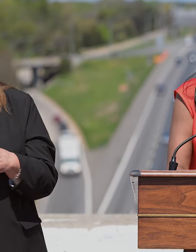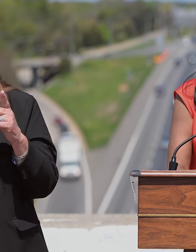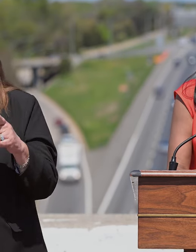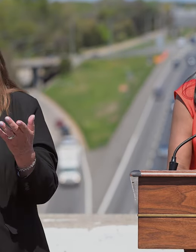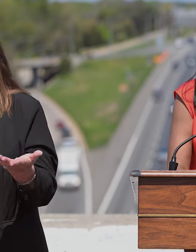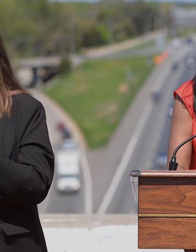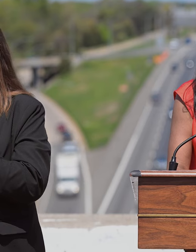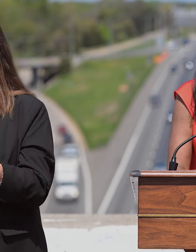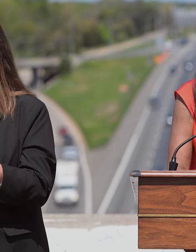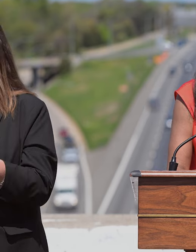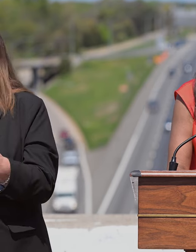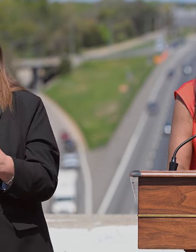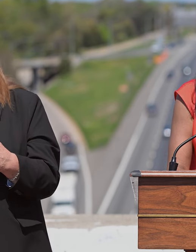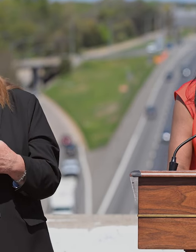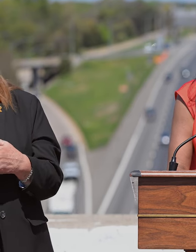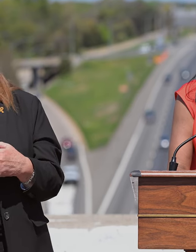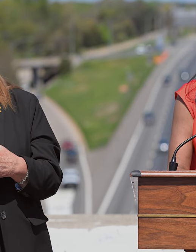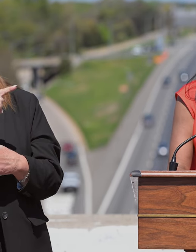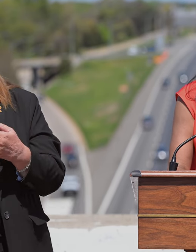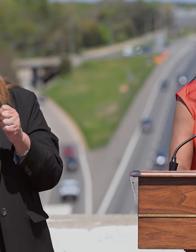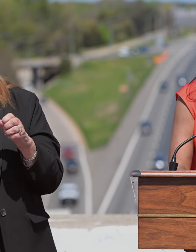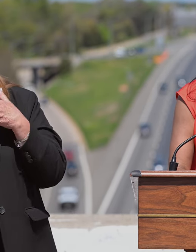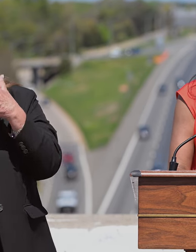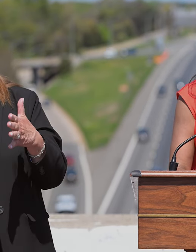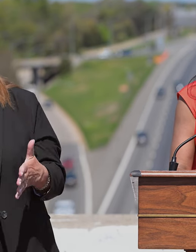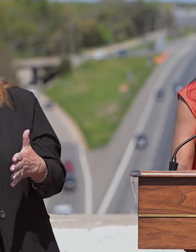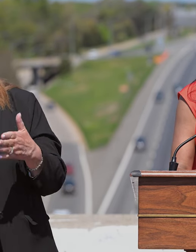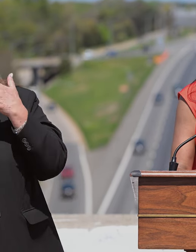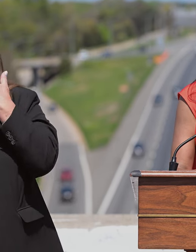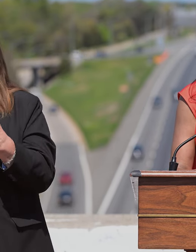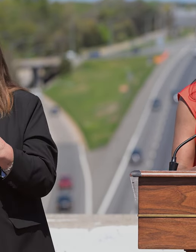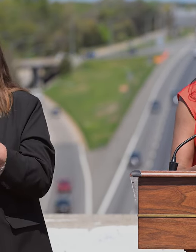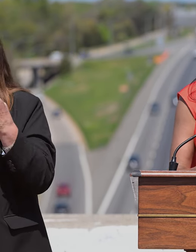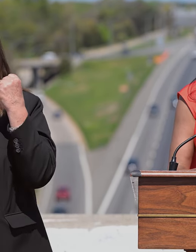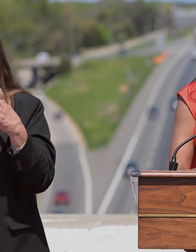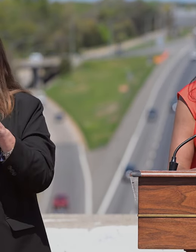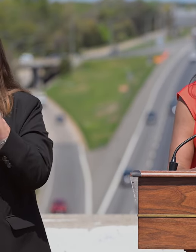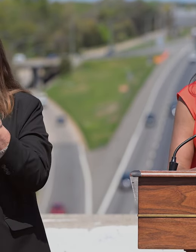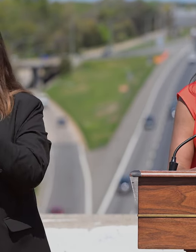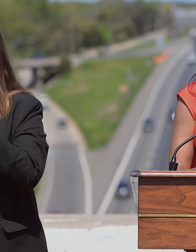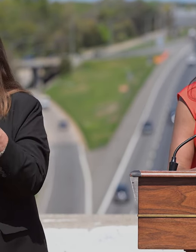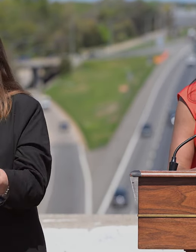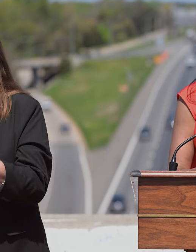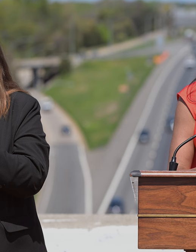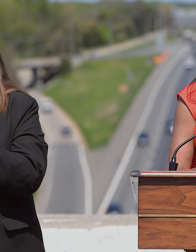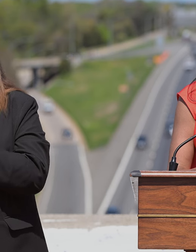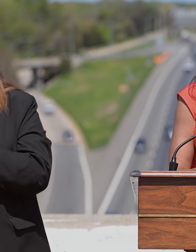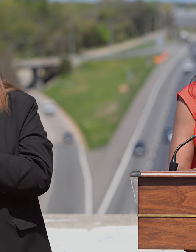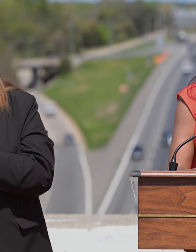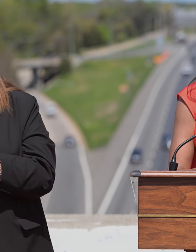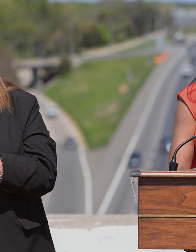that is here today. I know you're all safety leaders. Thank you to the many organizers who made the